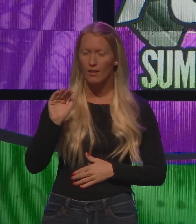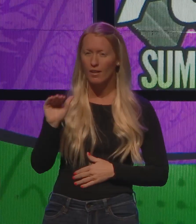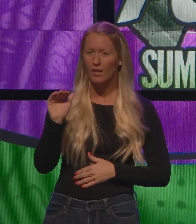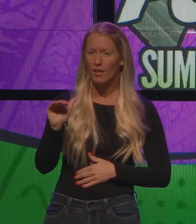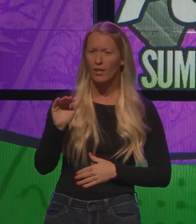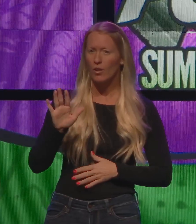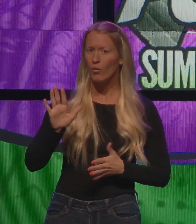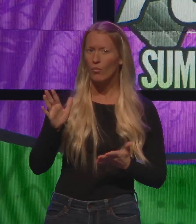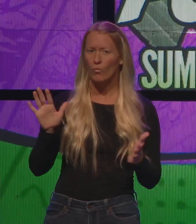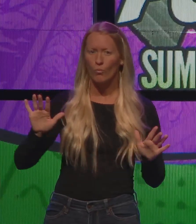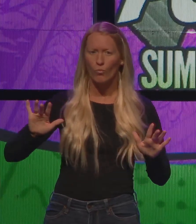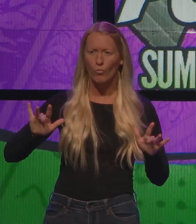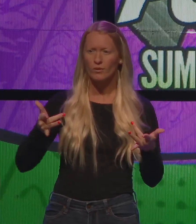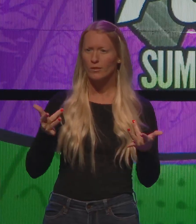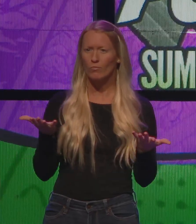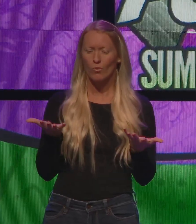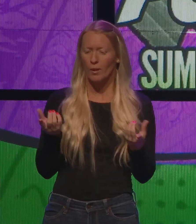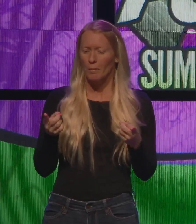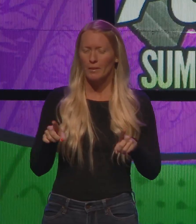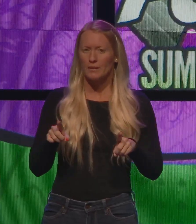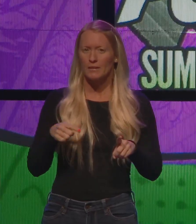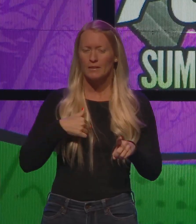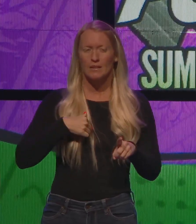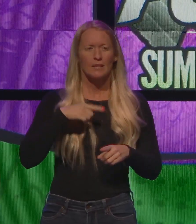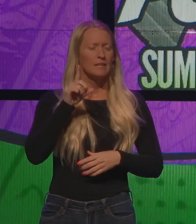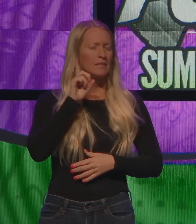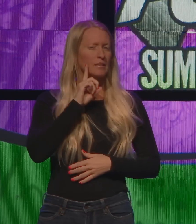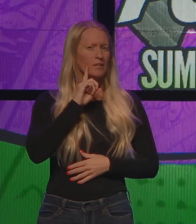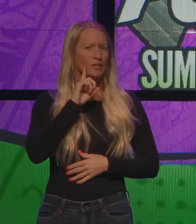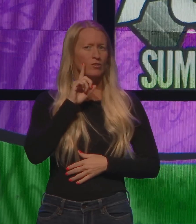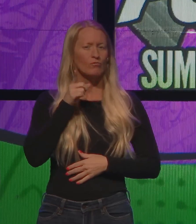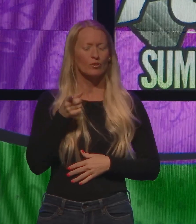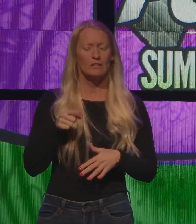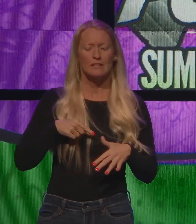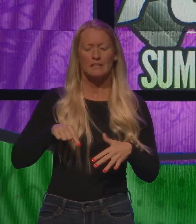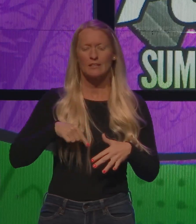going on? And then I hear through a nervous chuckle,